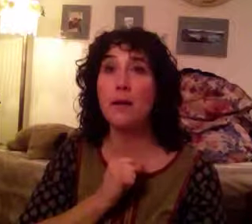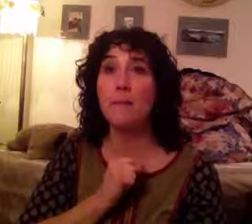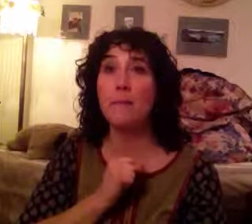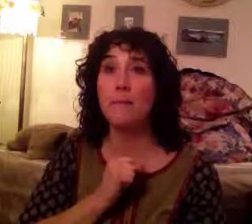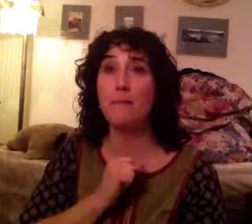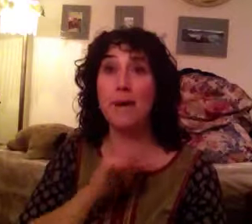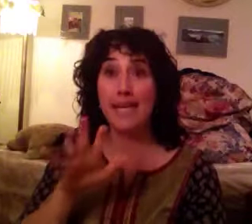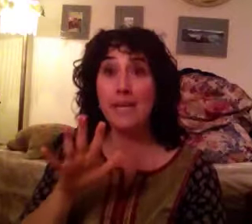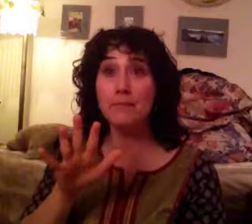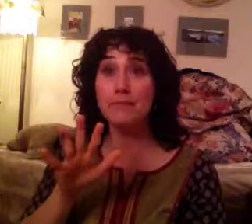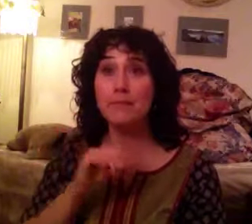money,